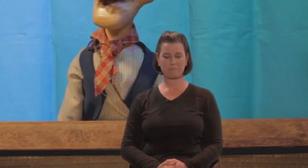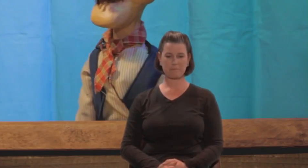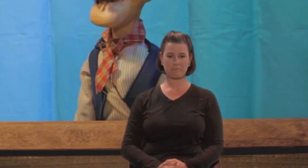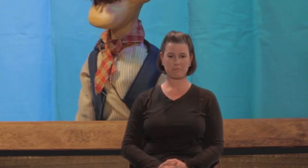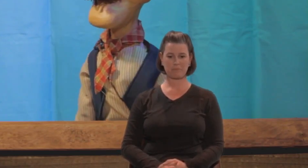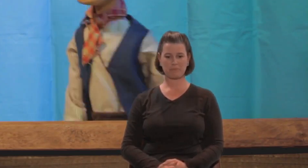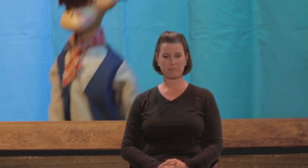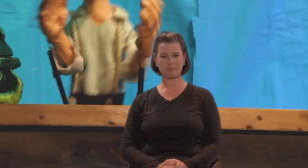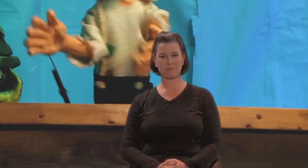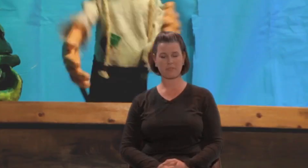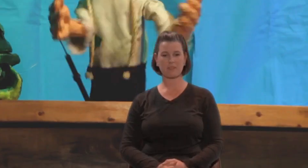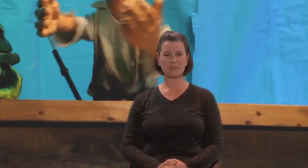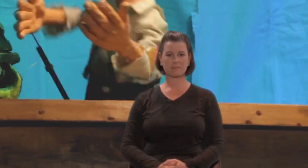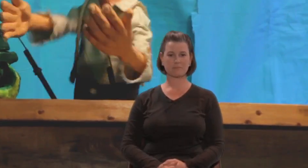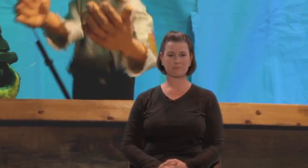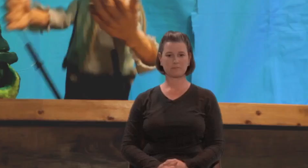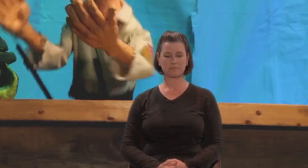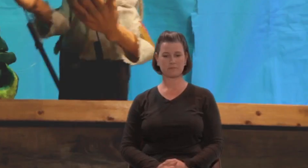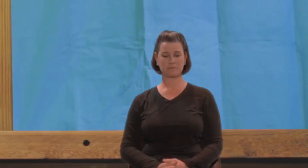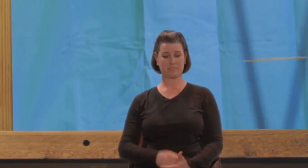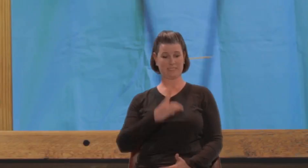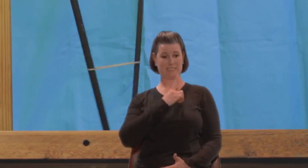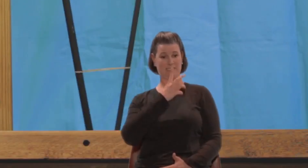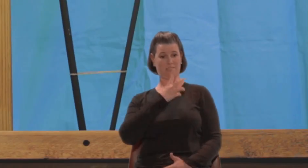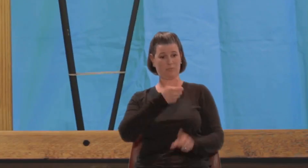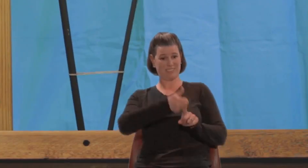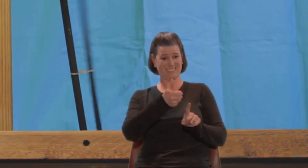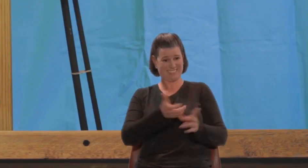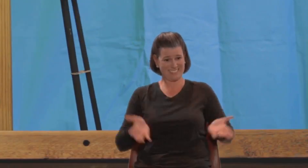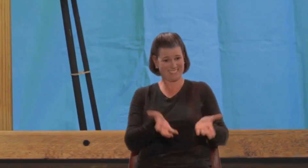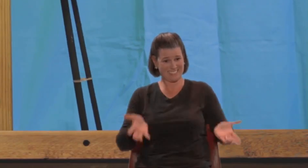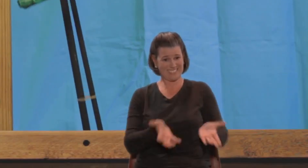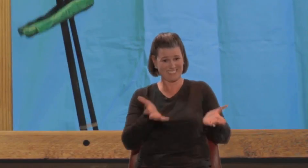Oh, oh, Daniel Webster, jump.